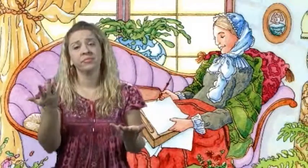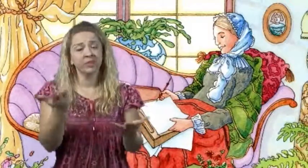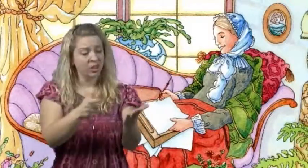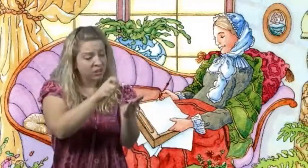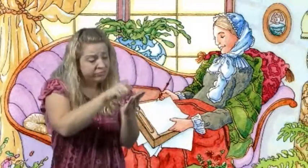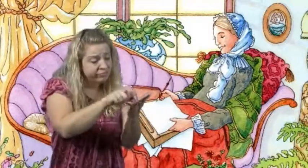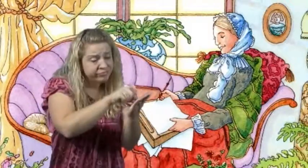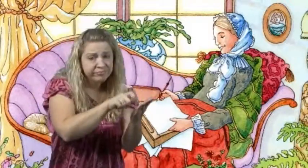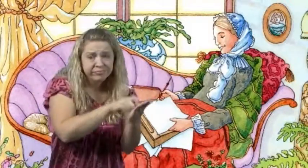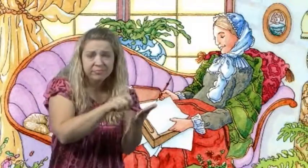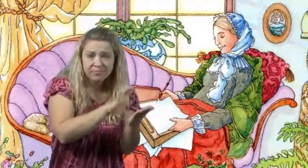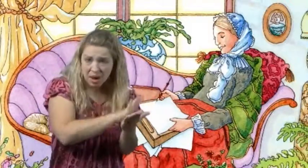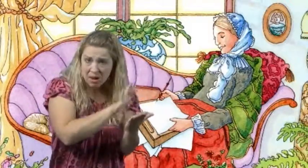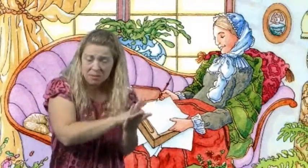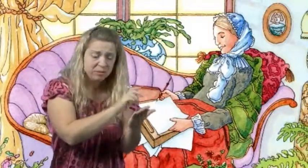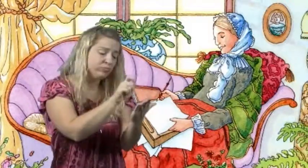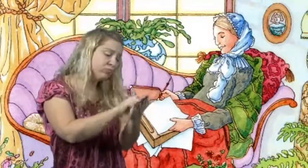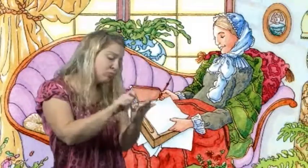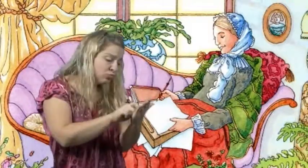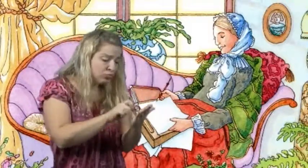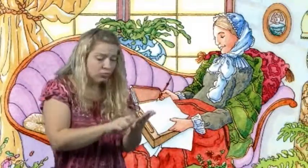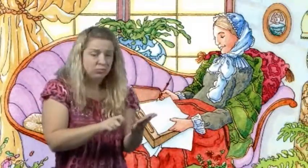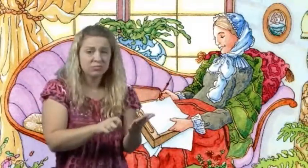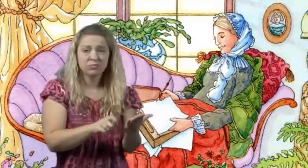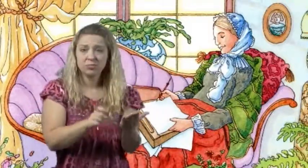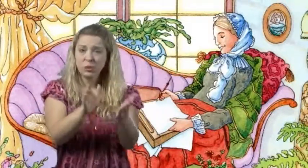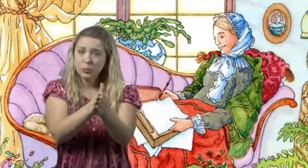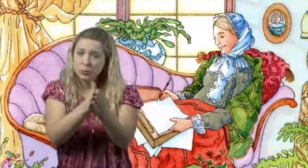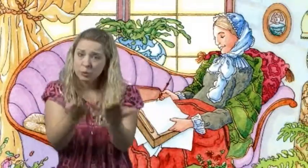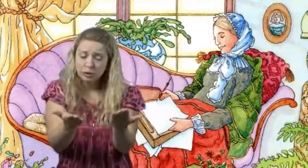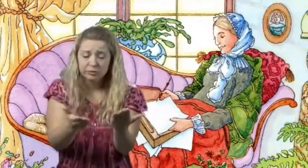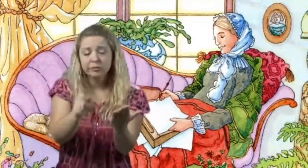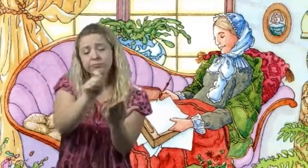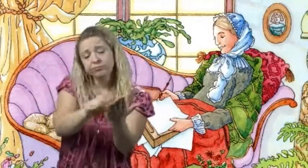She was surrounded there with her papers, notebooks, and many pet cats.